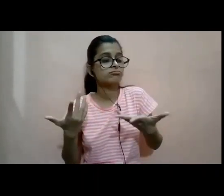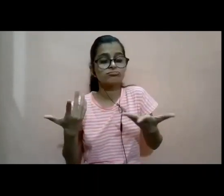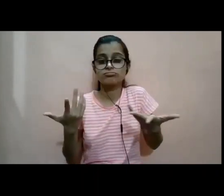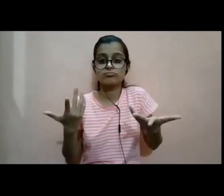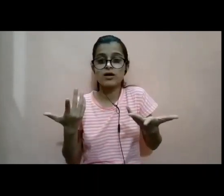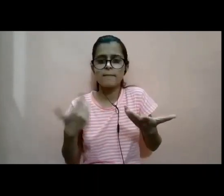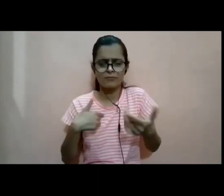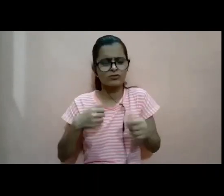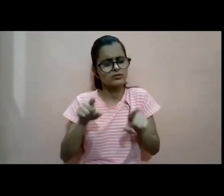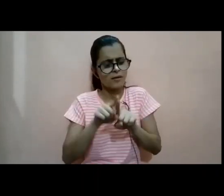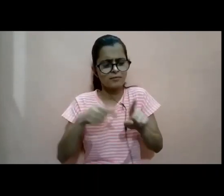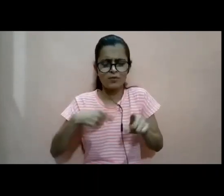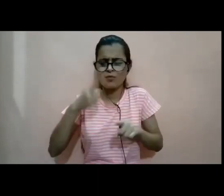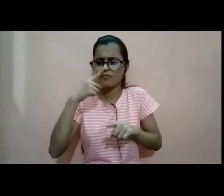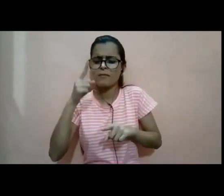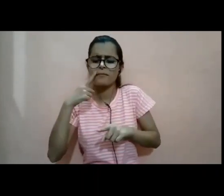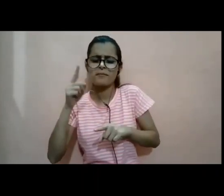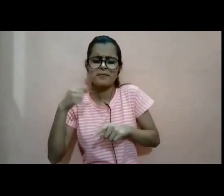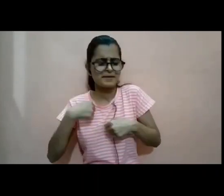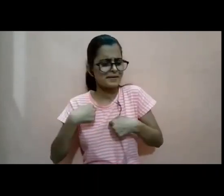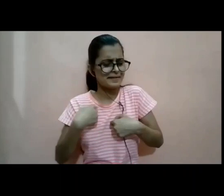are scared